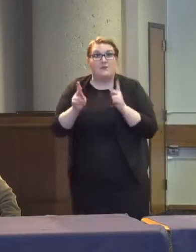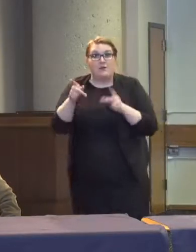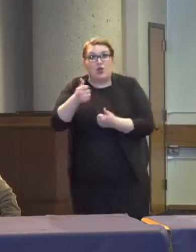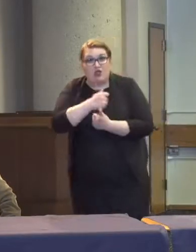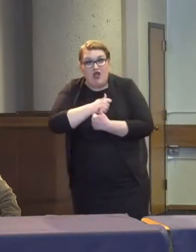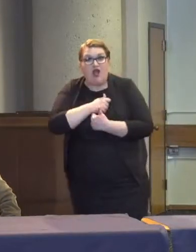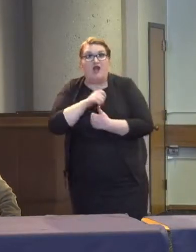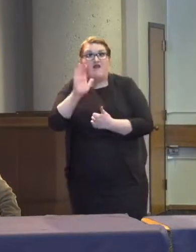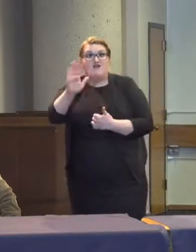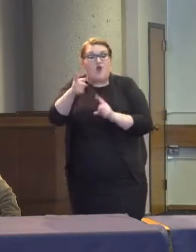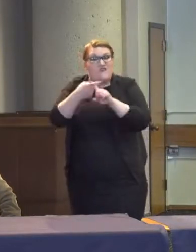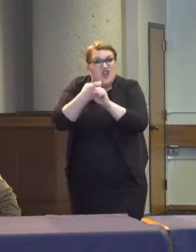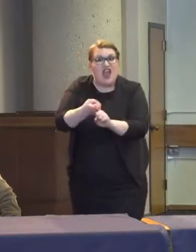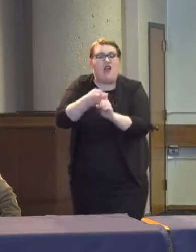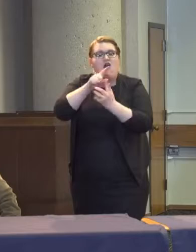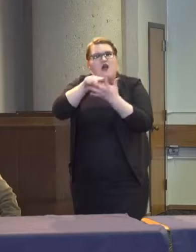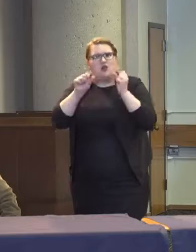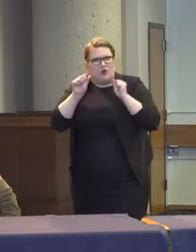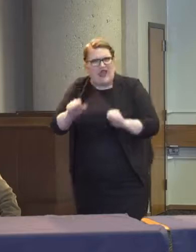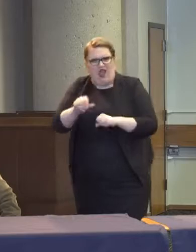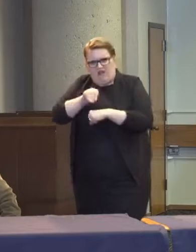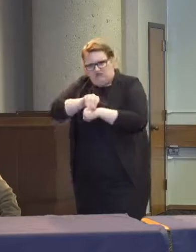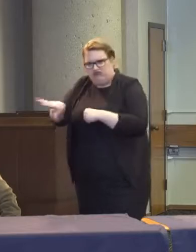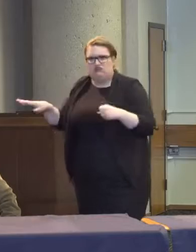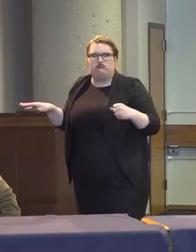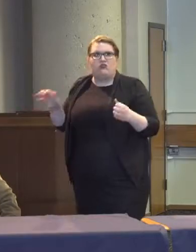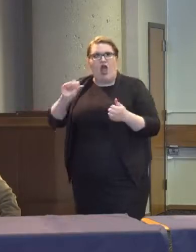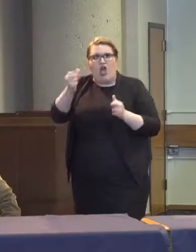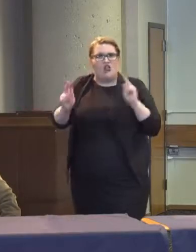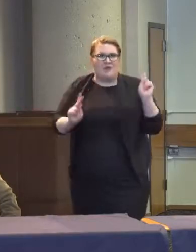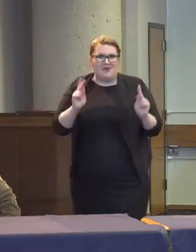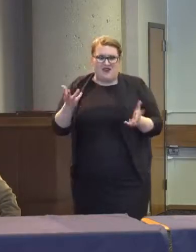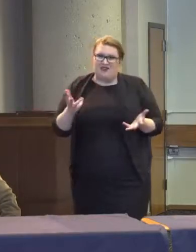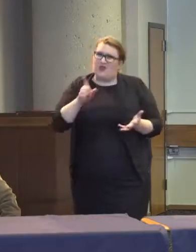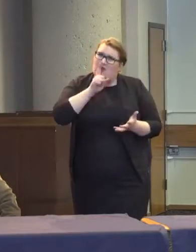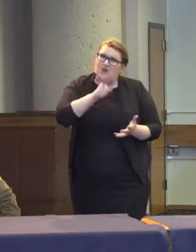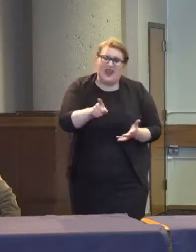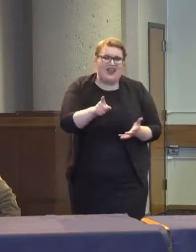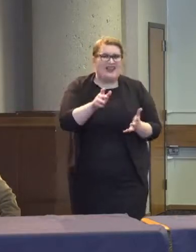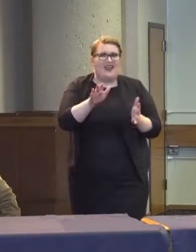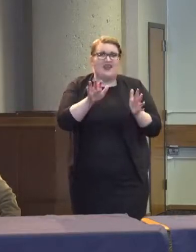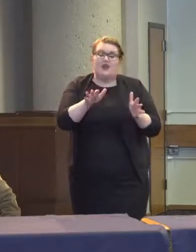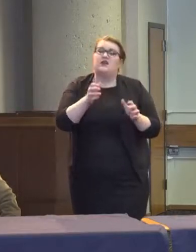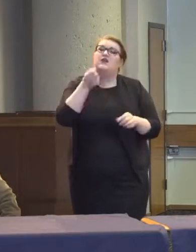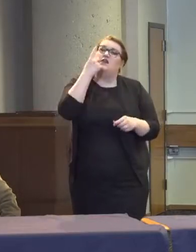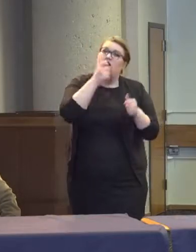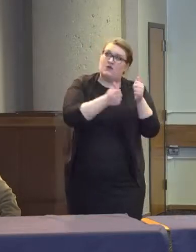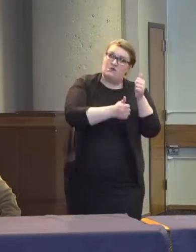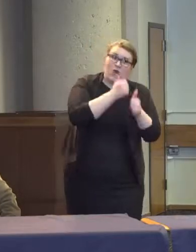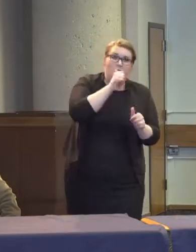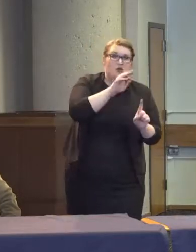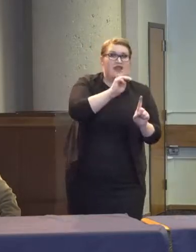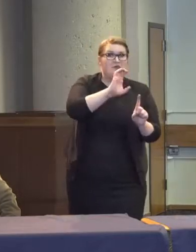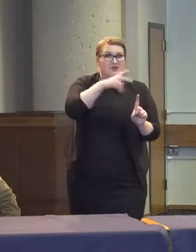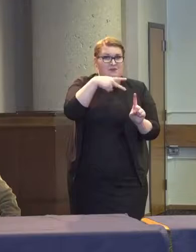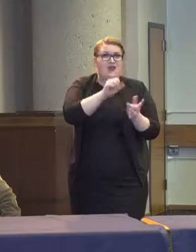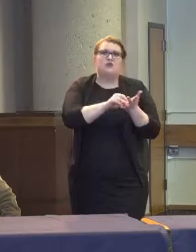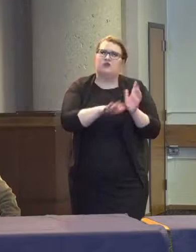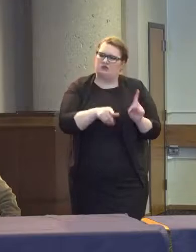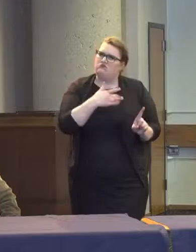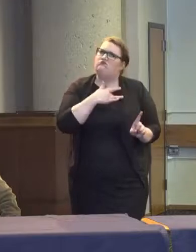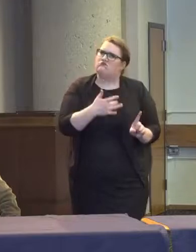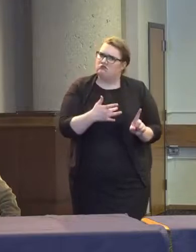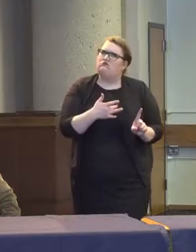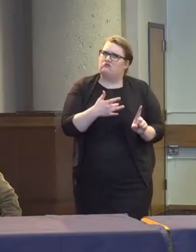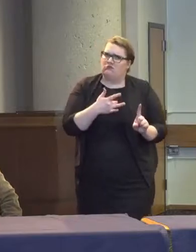best friend at risk, and people you don't even know at risk. So we just really ask, and the vast majority of MCPS students have absolutely done